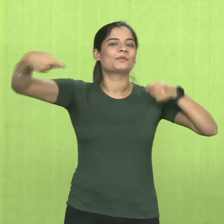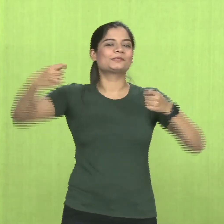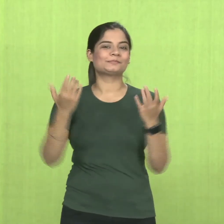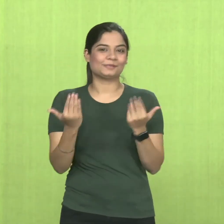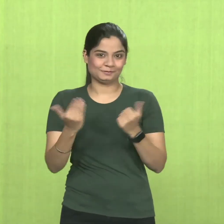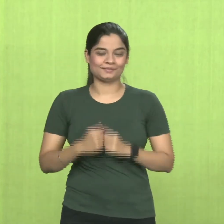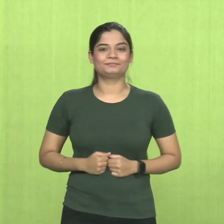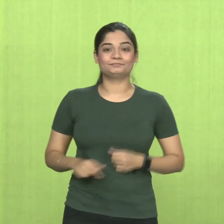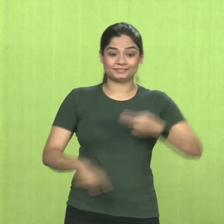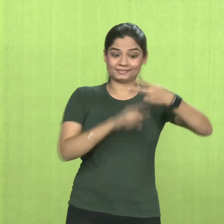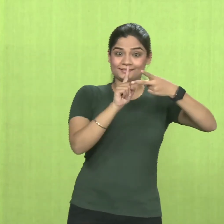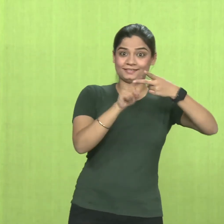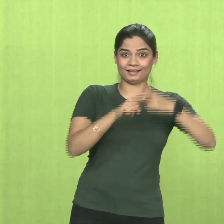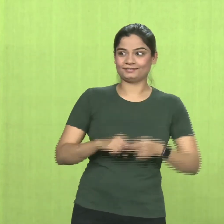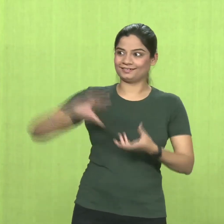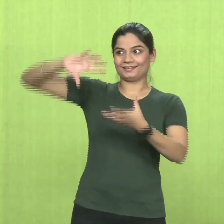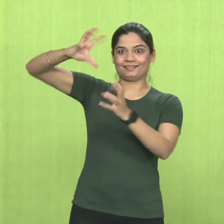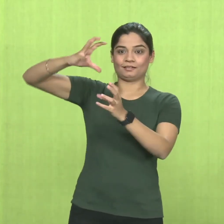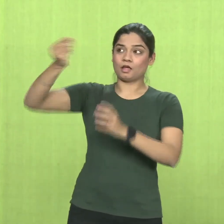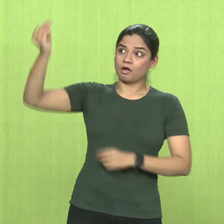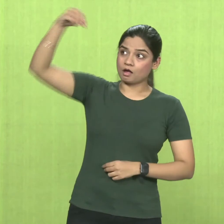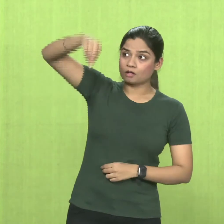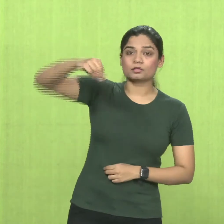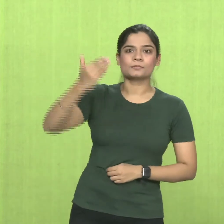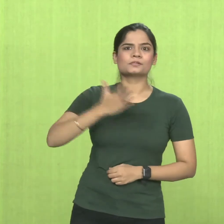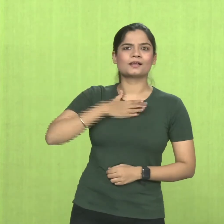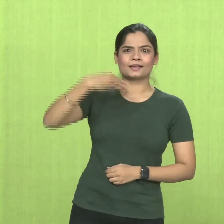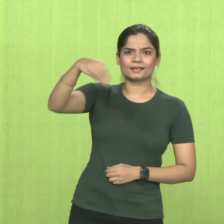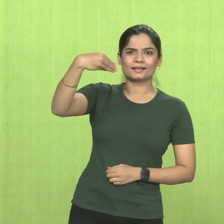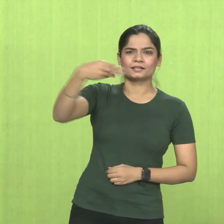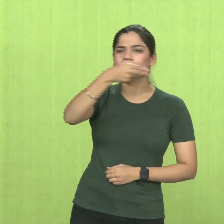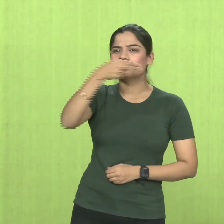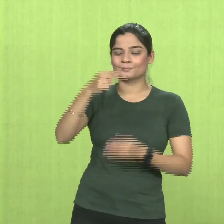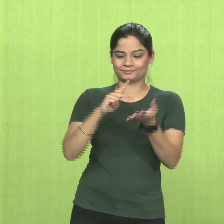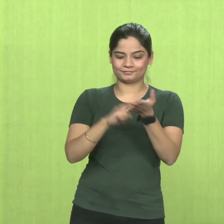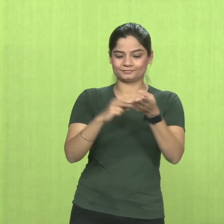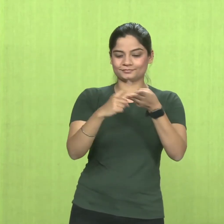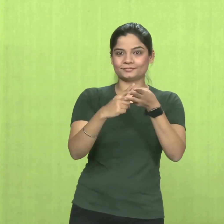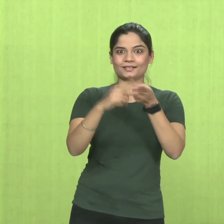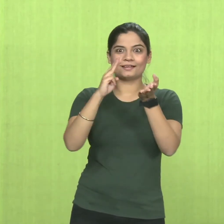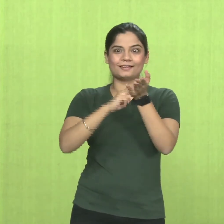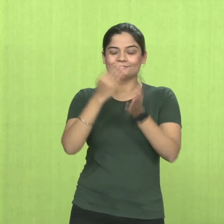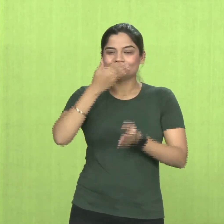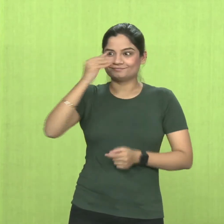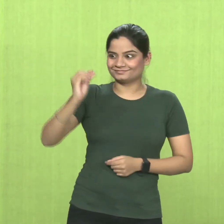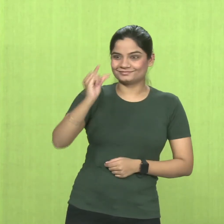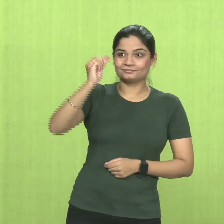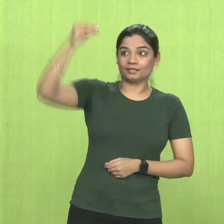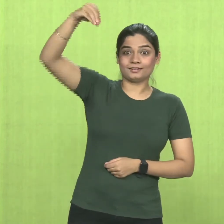for a longer period of time. Secondly, remember in wheat you can mix some clean dry